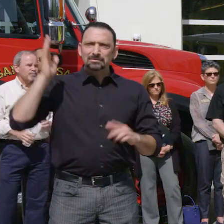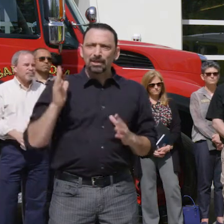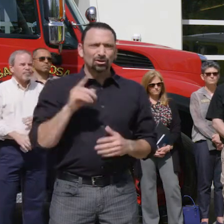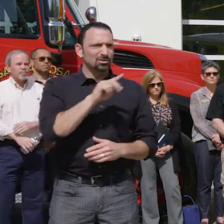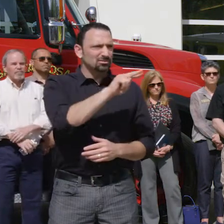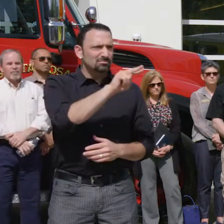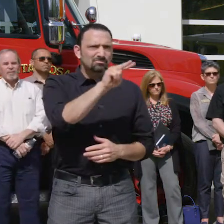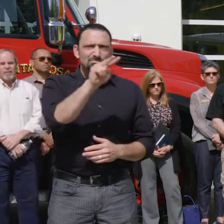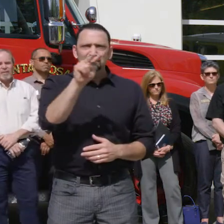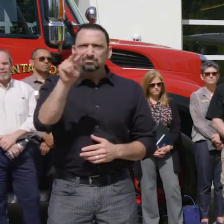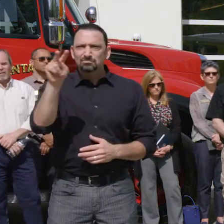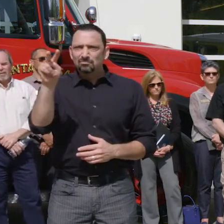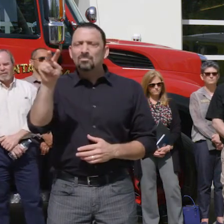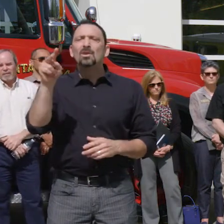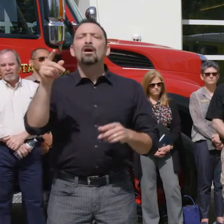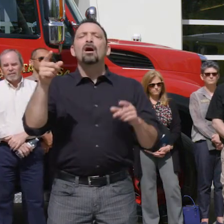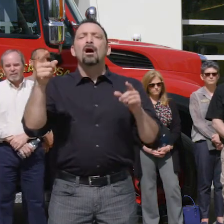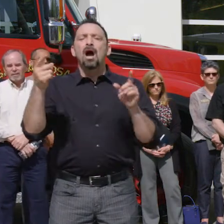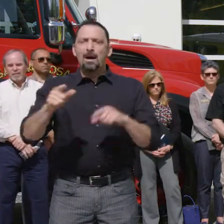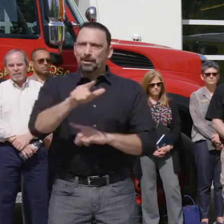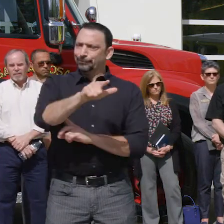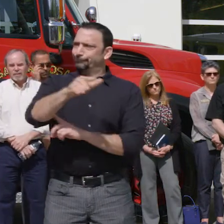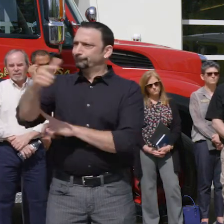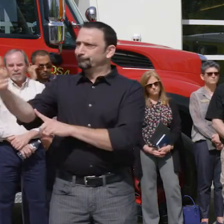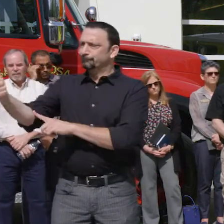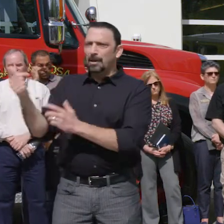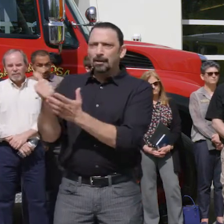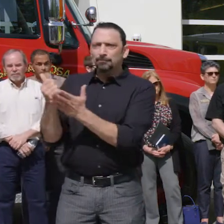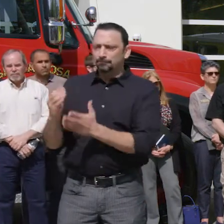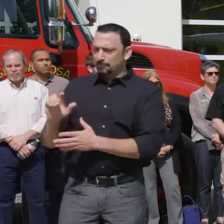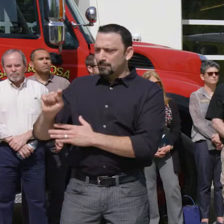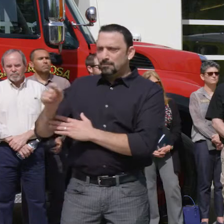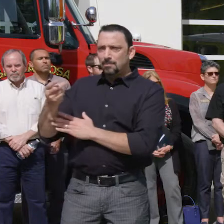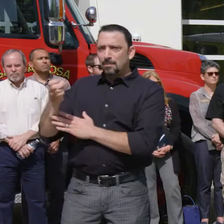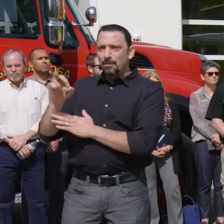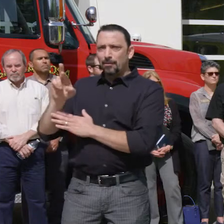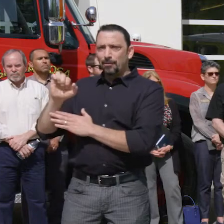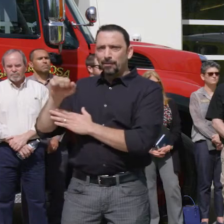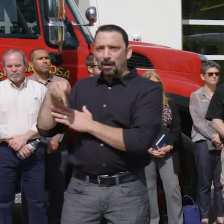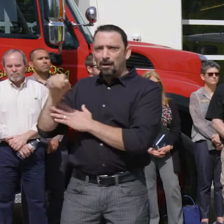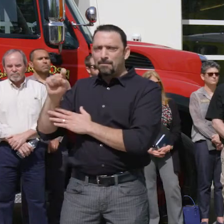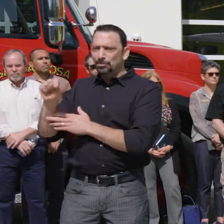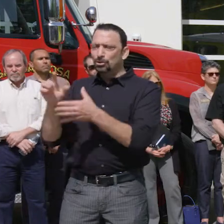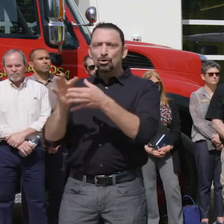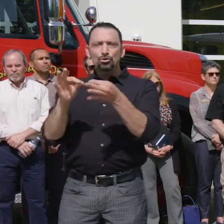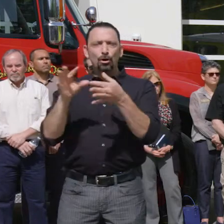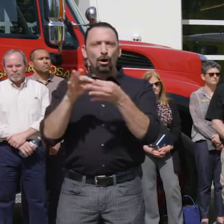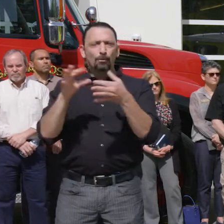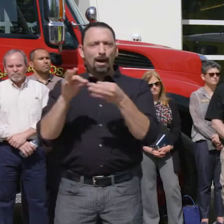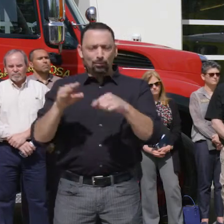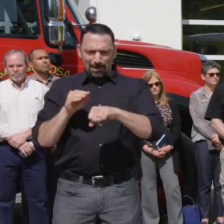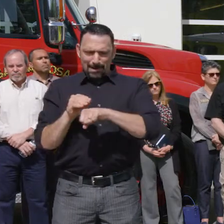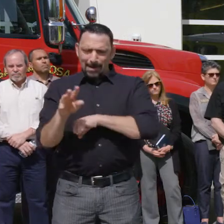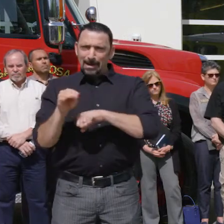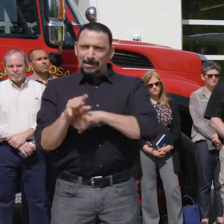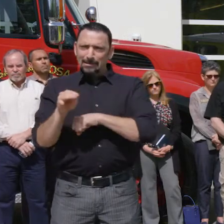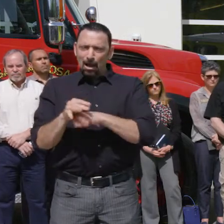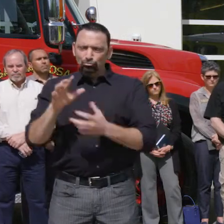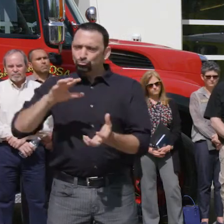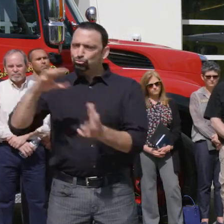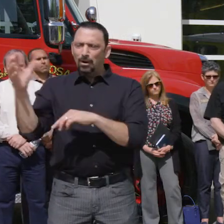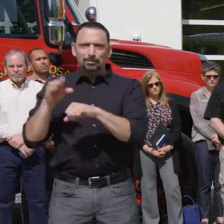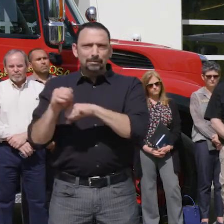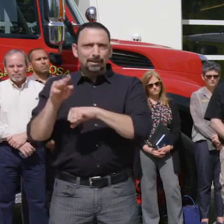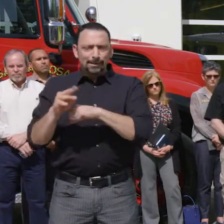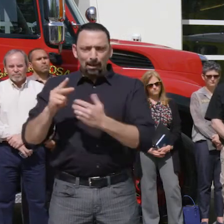we got to the therapist who talked about the crisis counseling program that we were rolling out